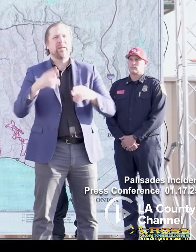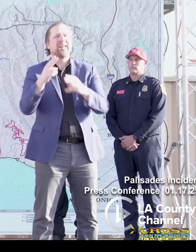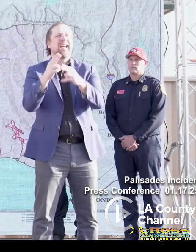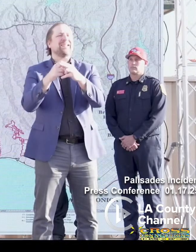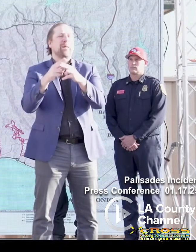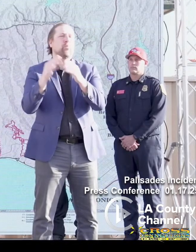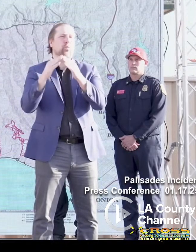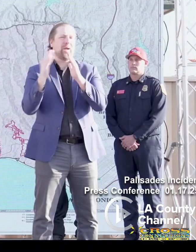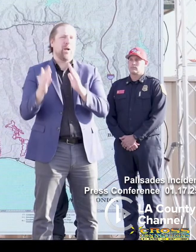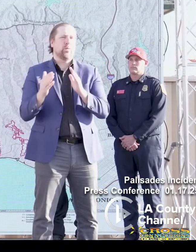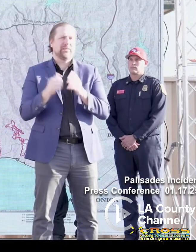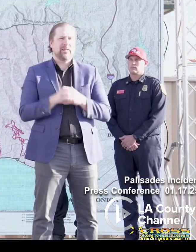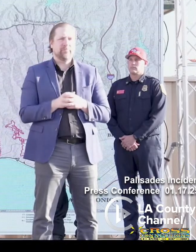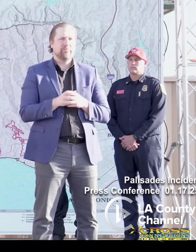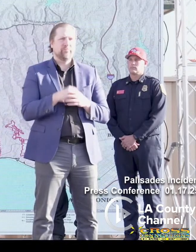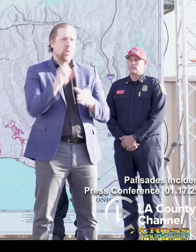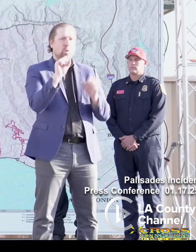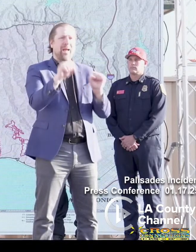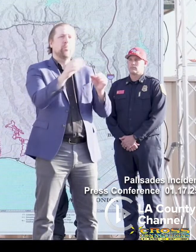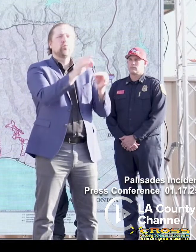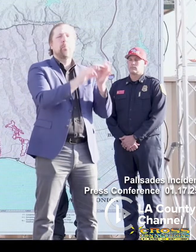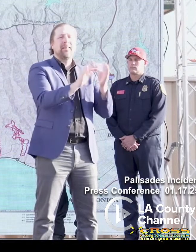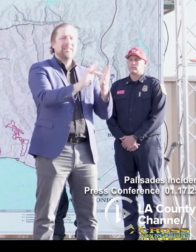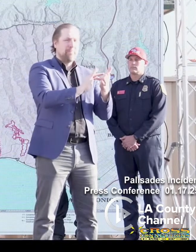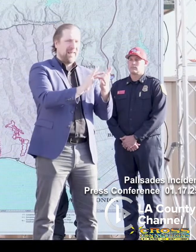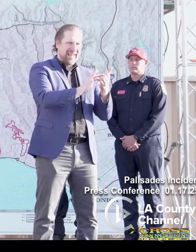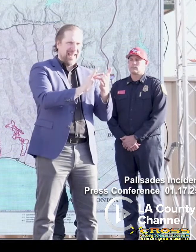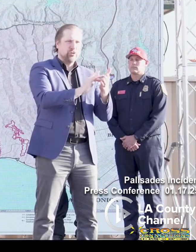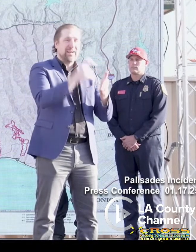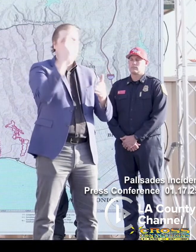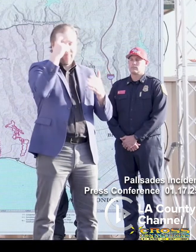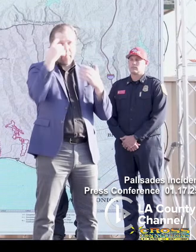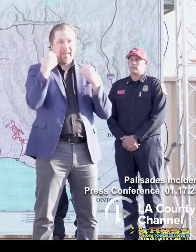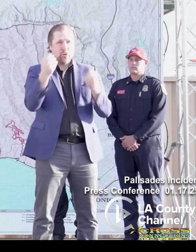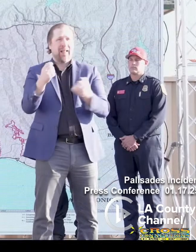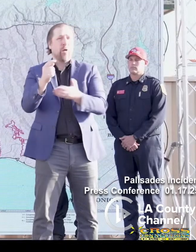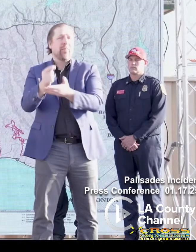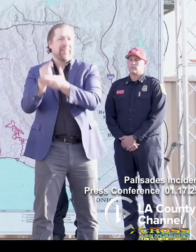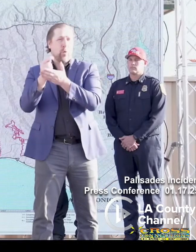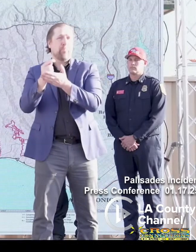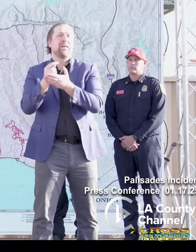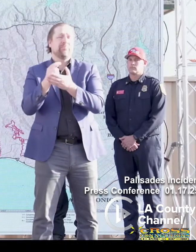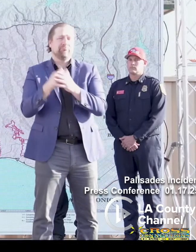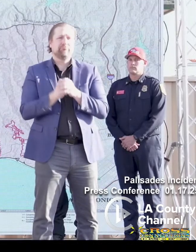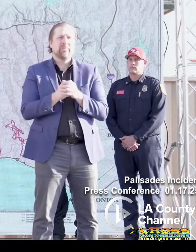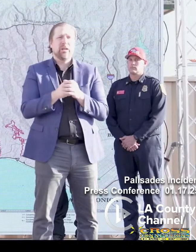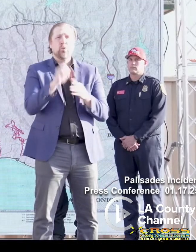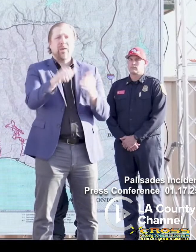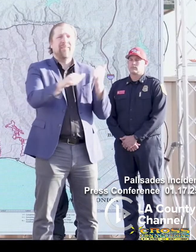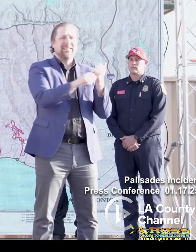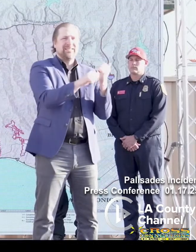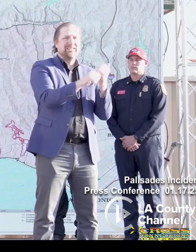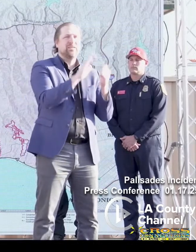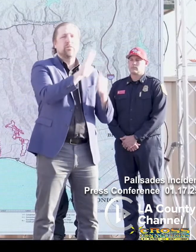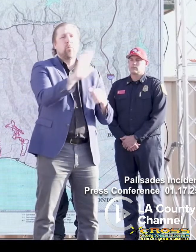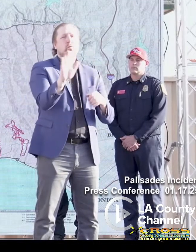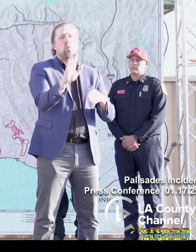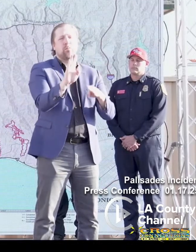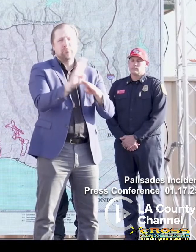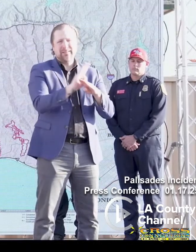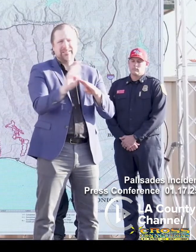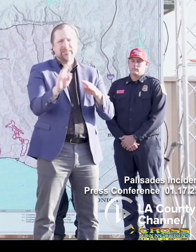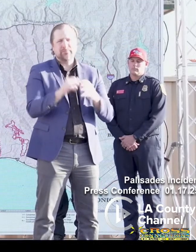temporary housing. You can replace medication and get mental health counseling and referrals, get assistance for your